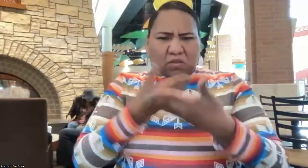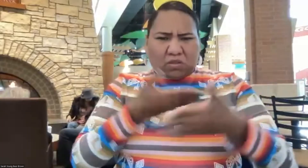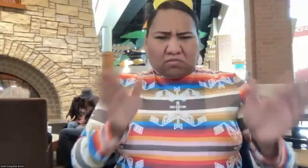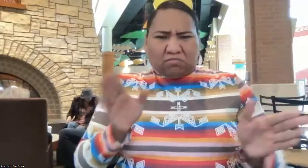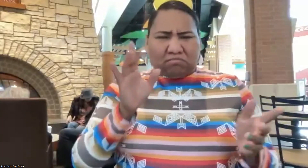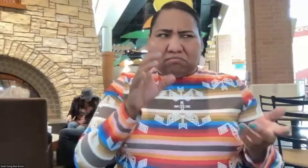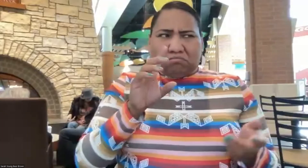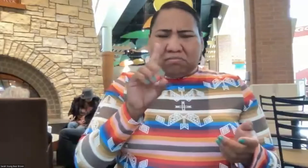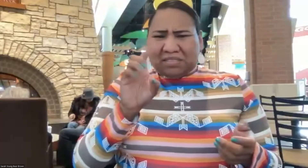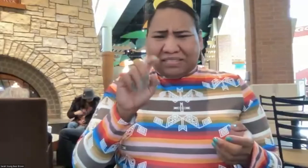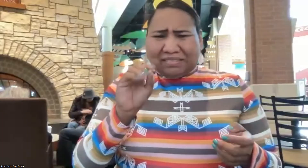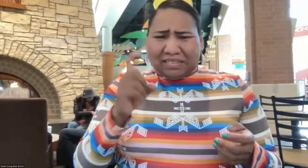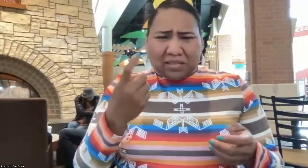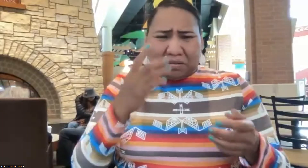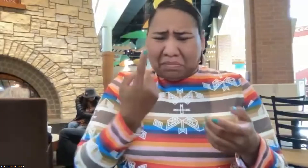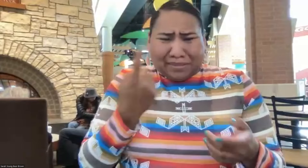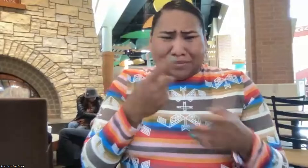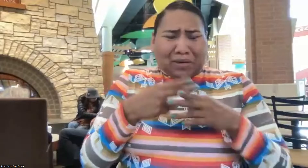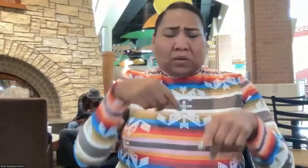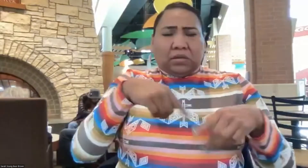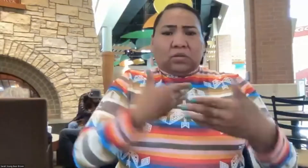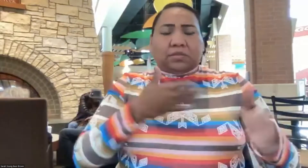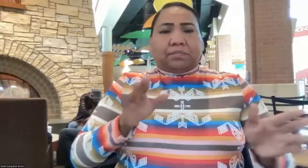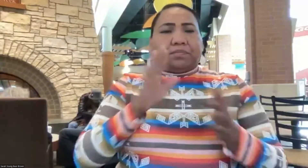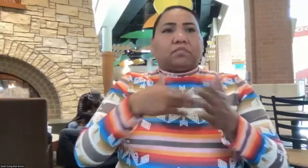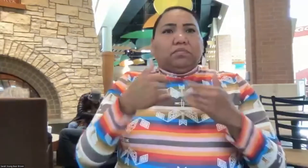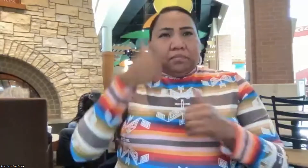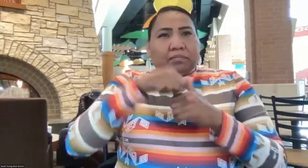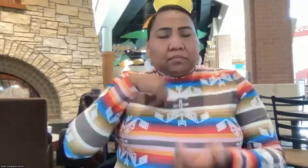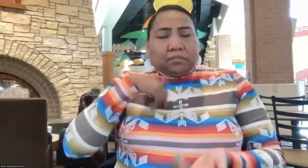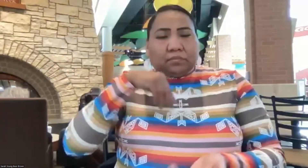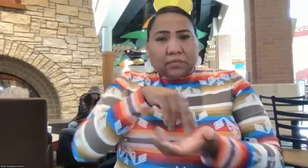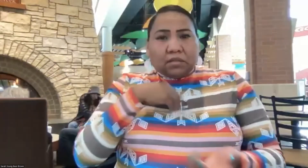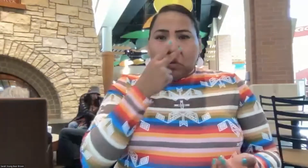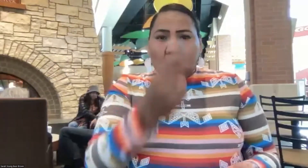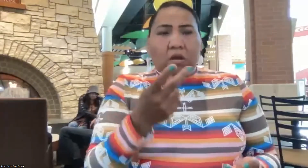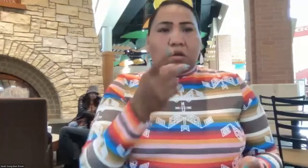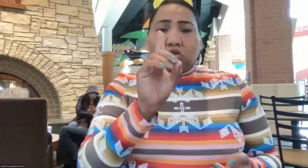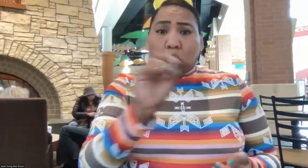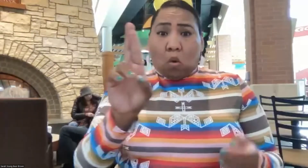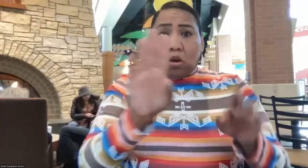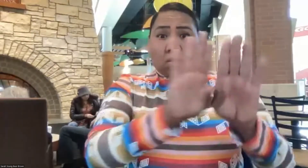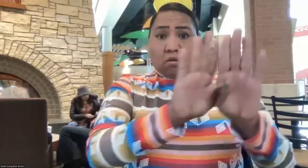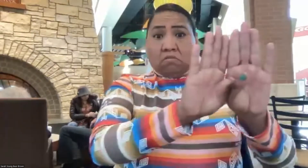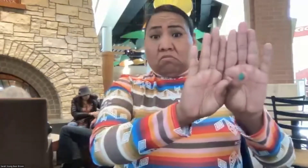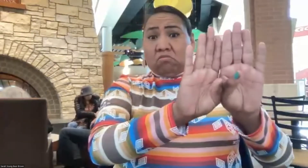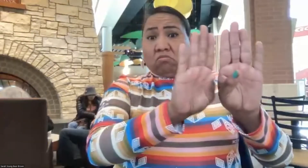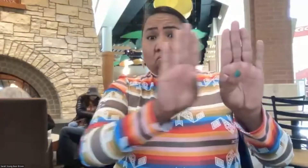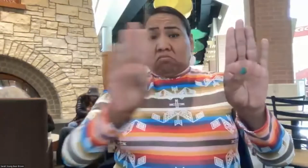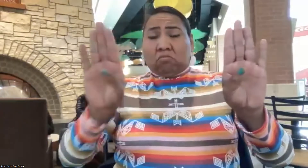I was standing in a room. I guess they called it detox. I remember standing there and seeing the